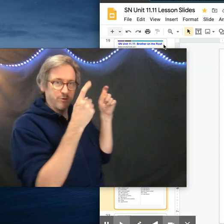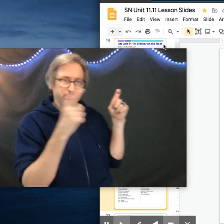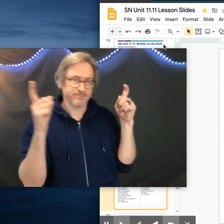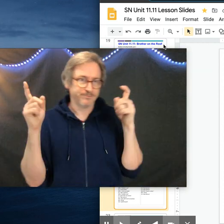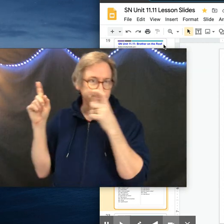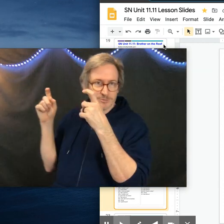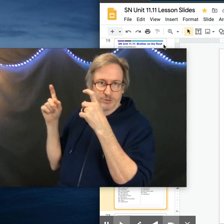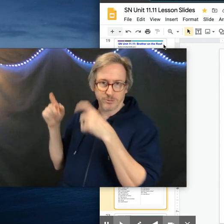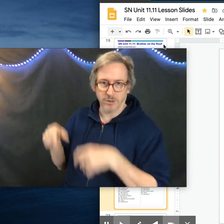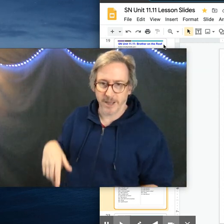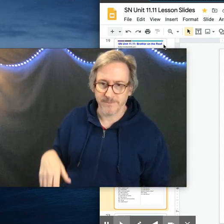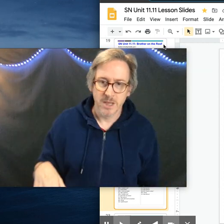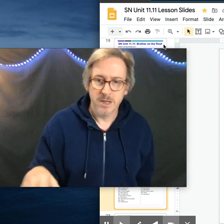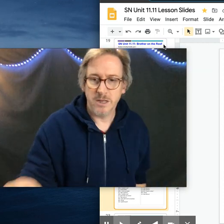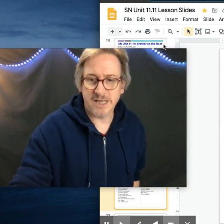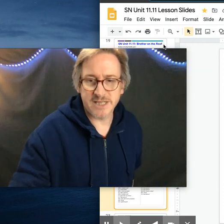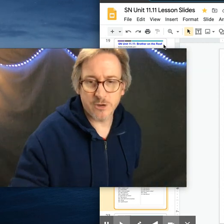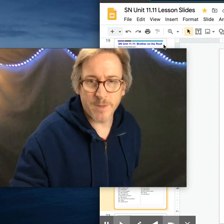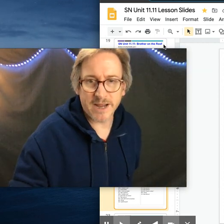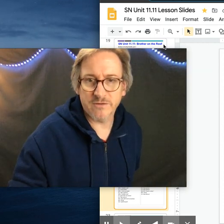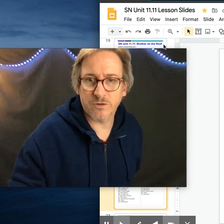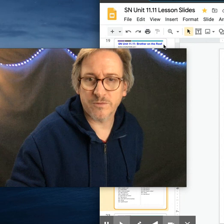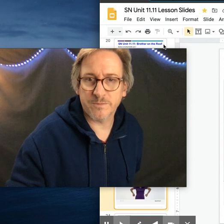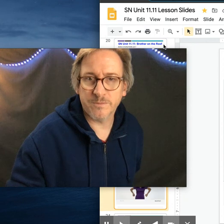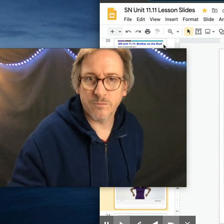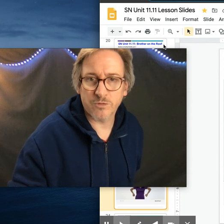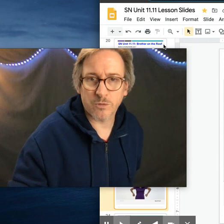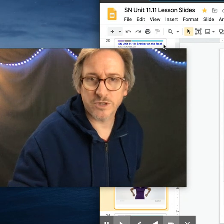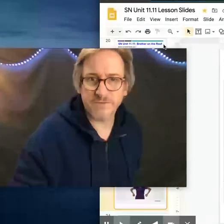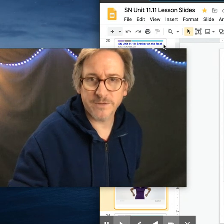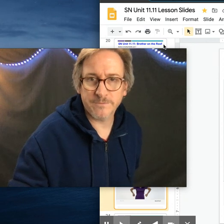Suzanne. Okay. As they go back and forth